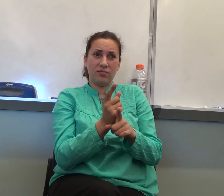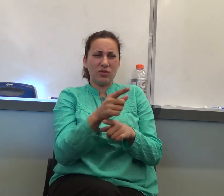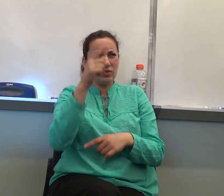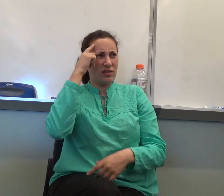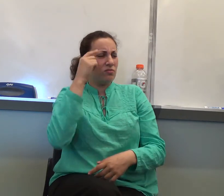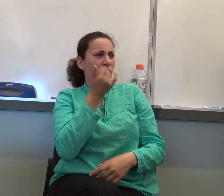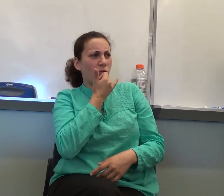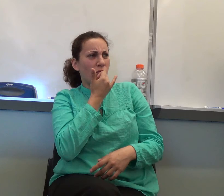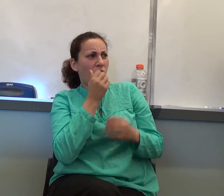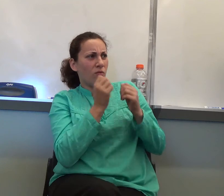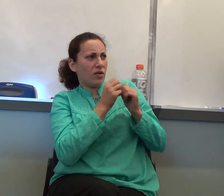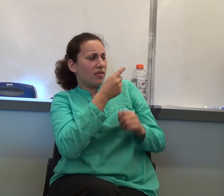one? Well, we'll see.